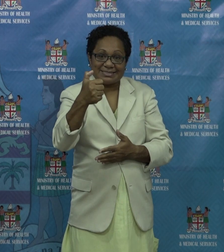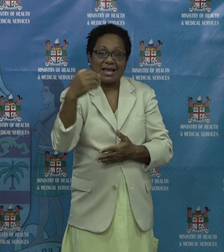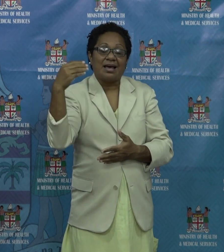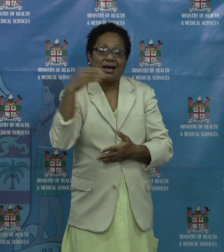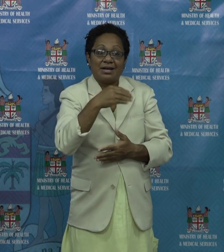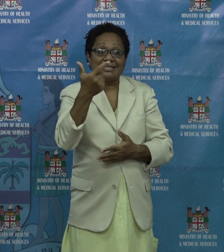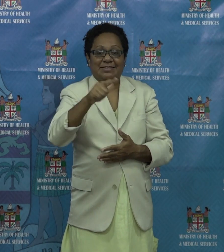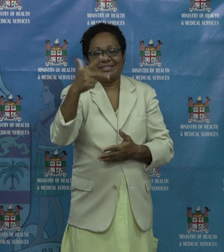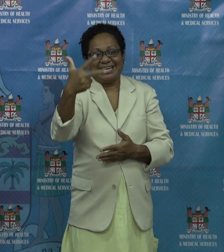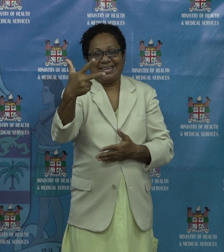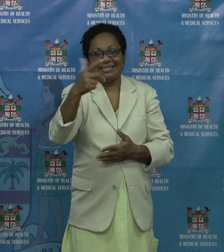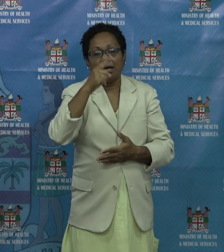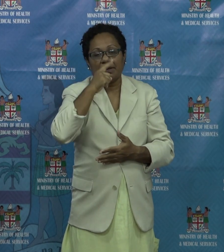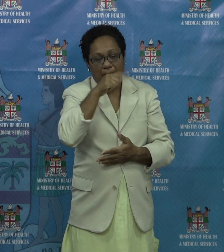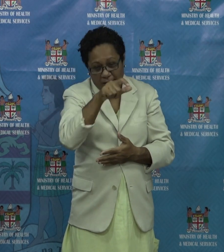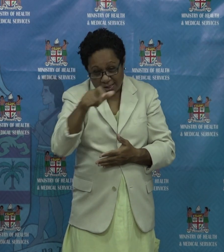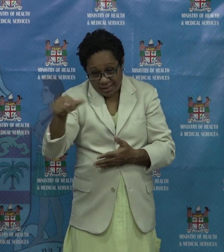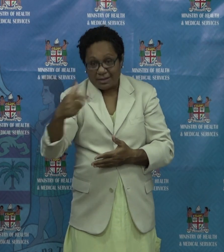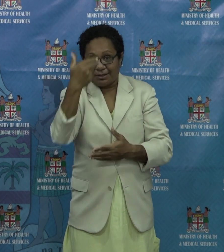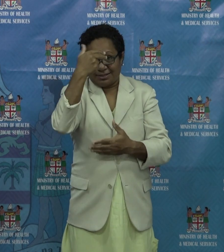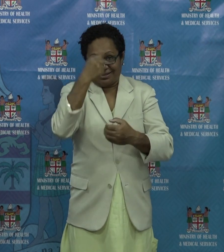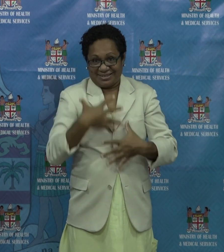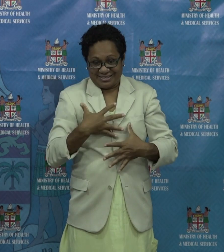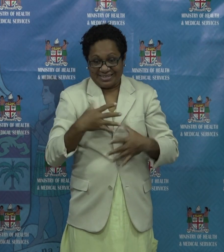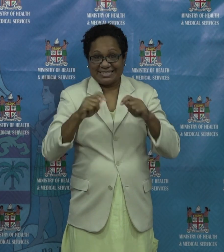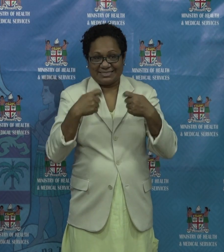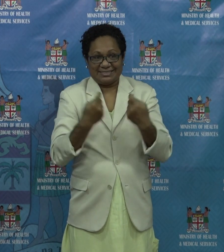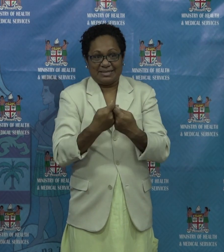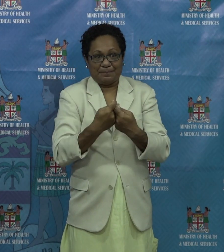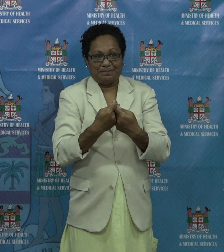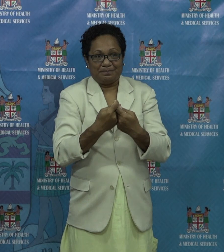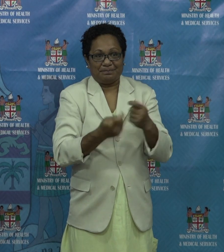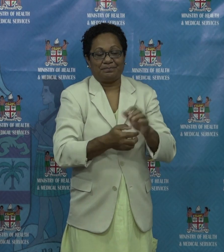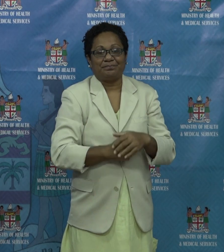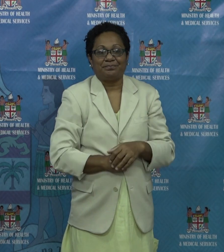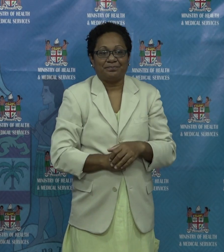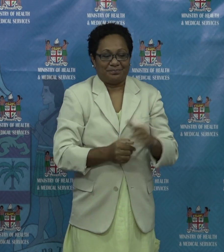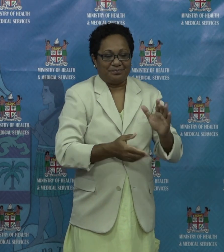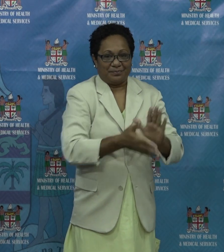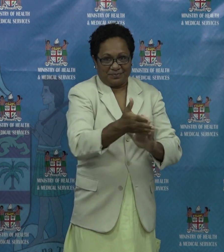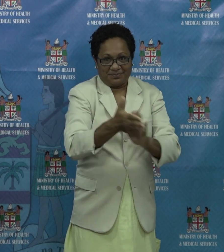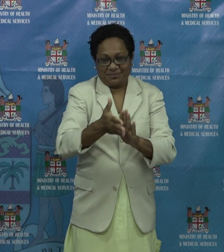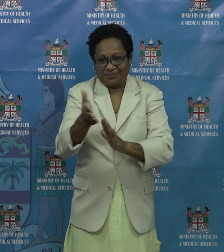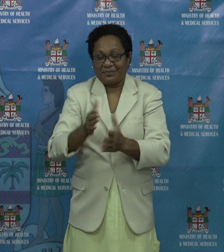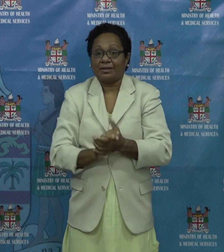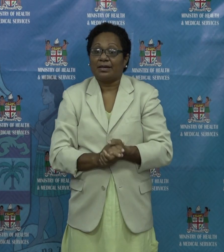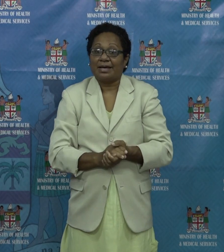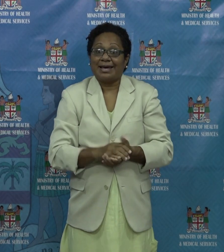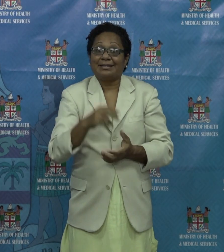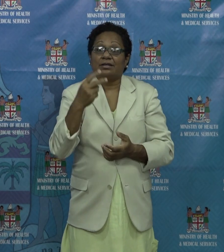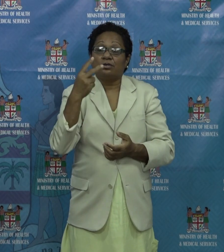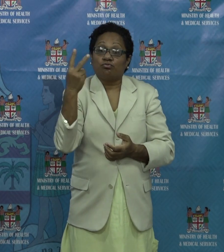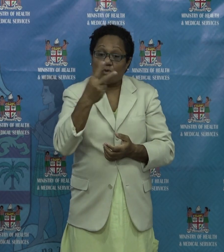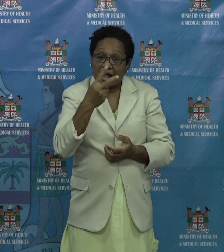413,678 individuals screened through the mobile screening clinic, and 12,050